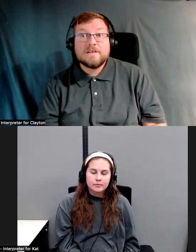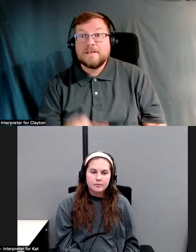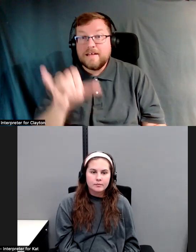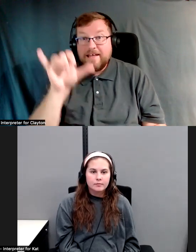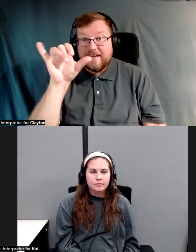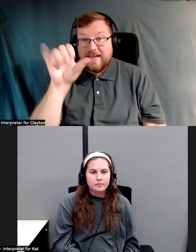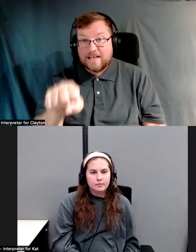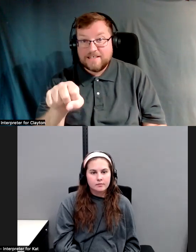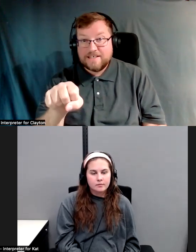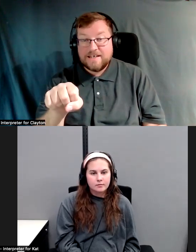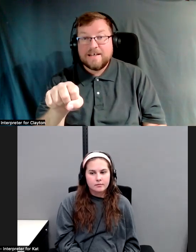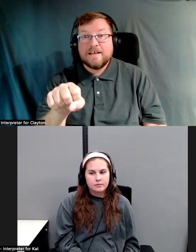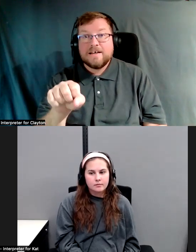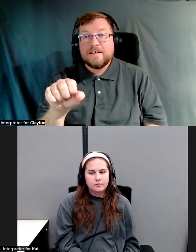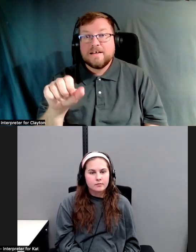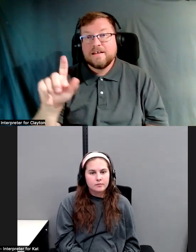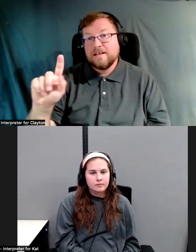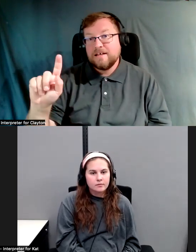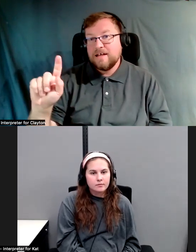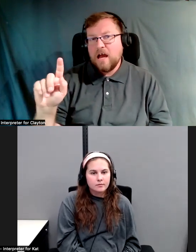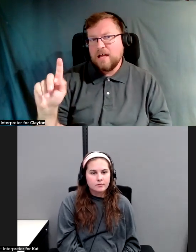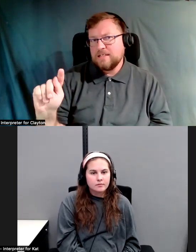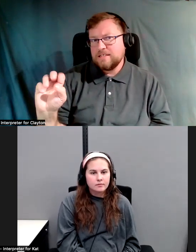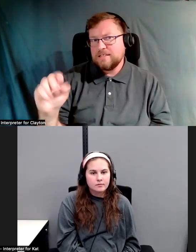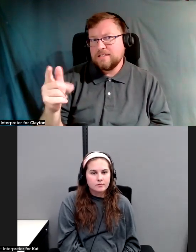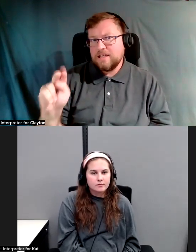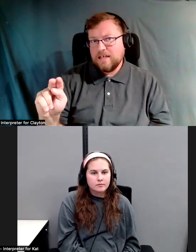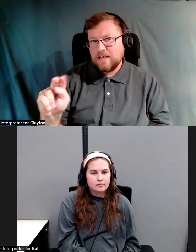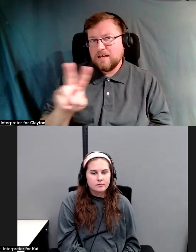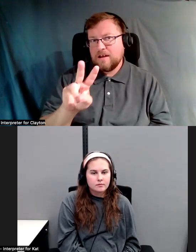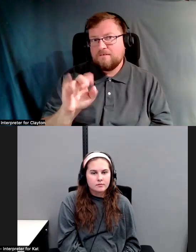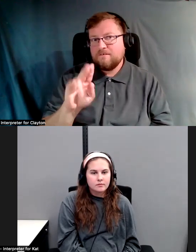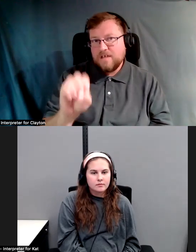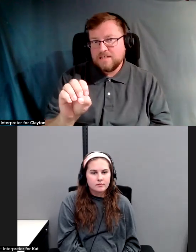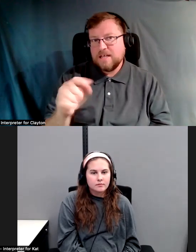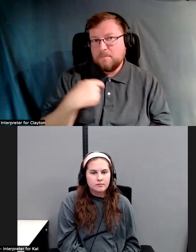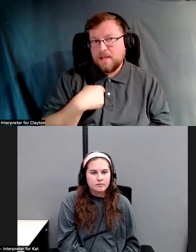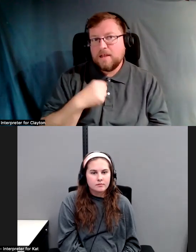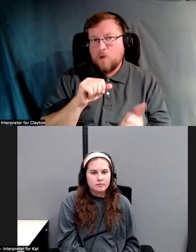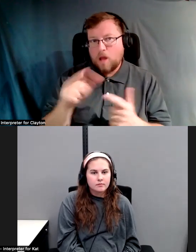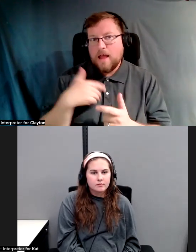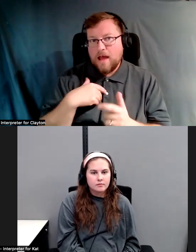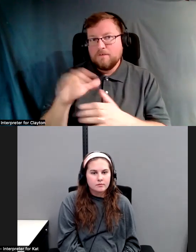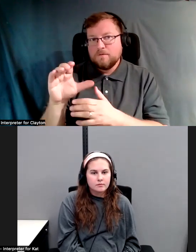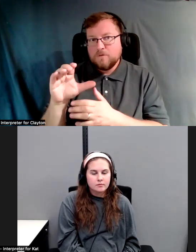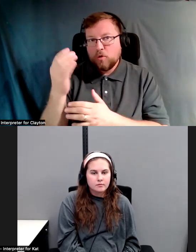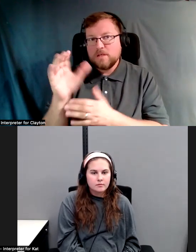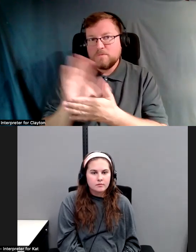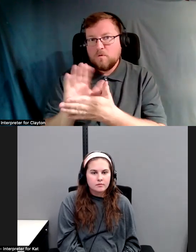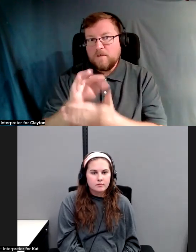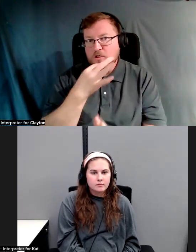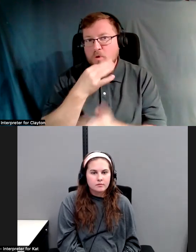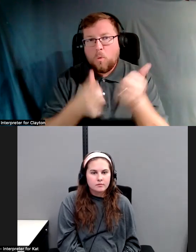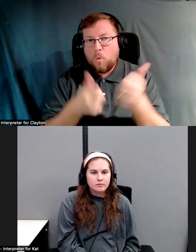Yeah. Like I said, Tegan Vince and I shot a Christmas movie. I'm not sure what network it will be on, but that will be coming out for the